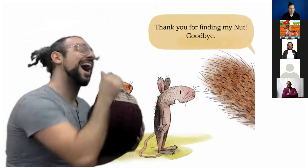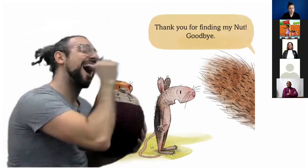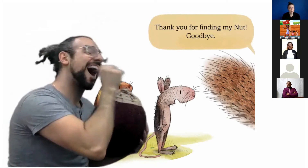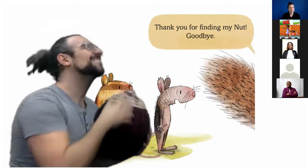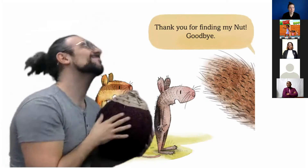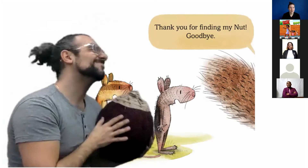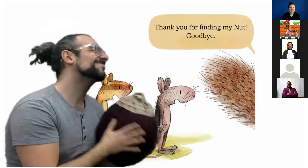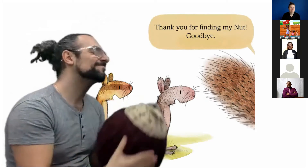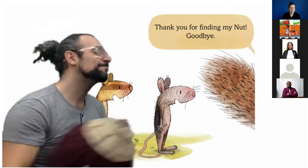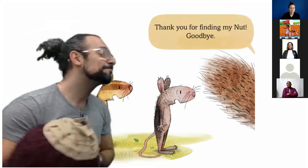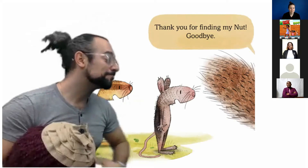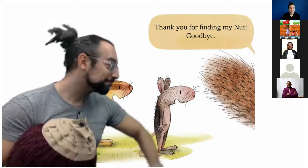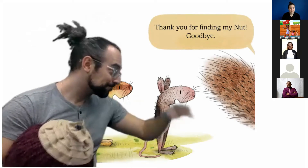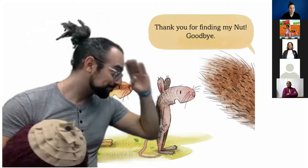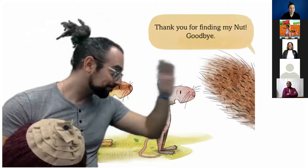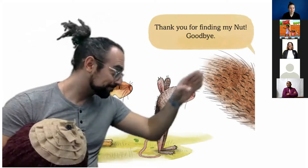Thank you for finding my nut.